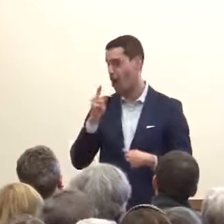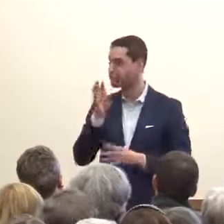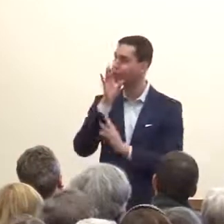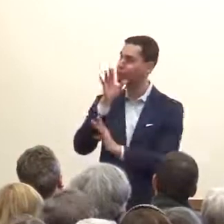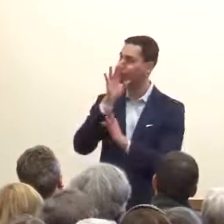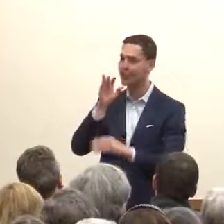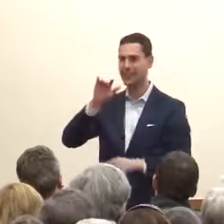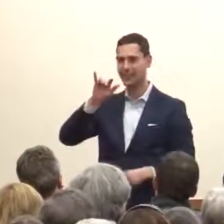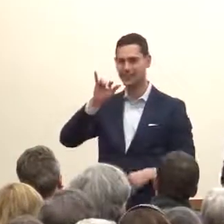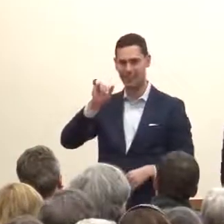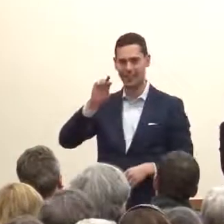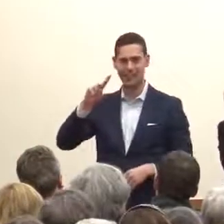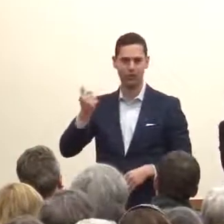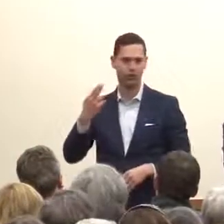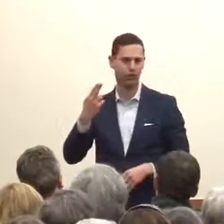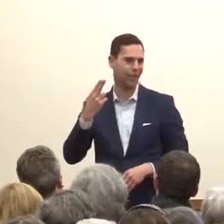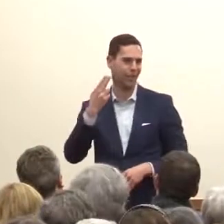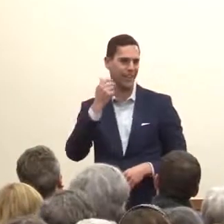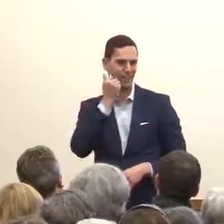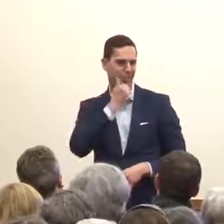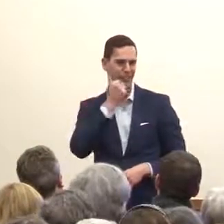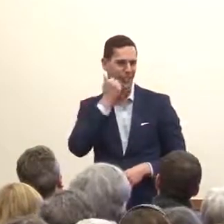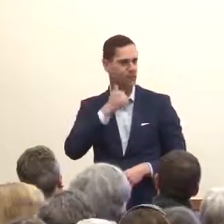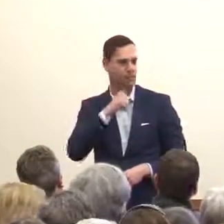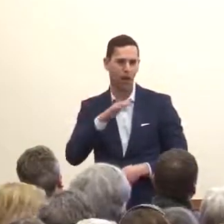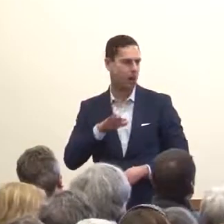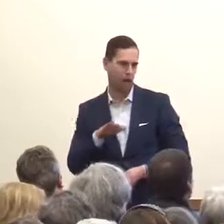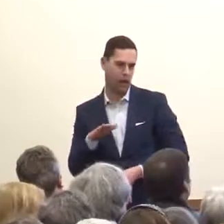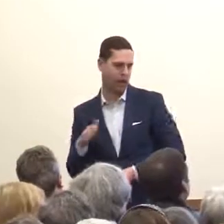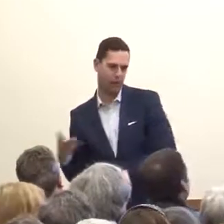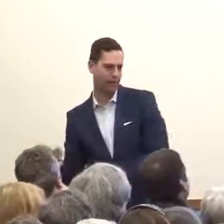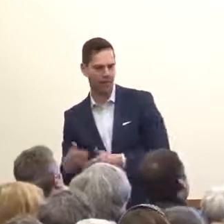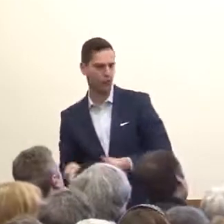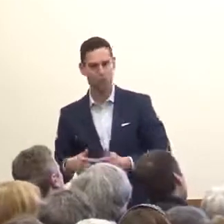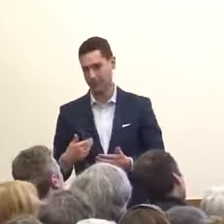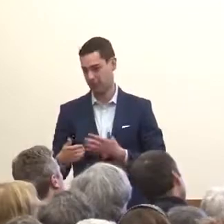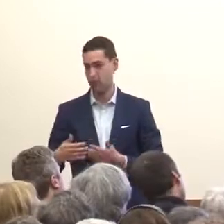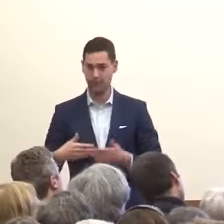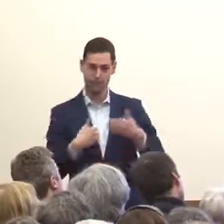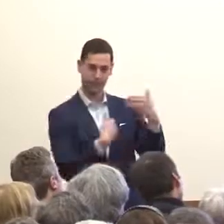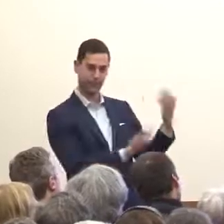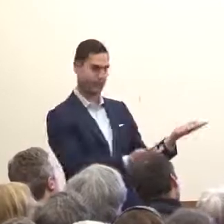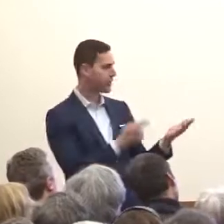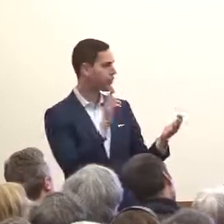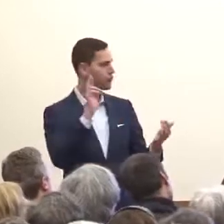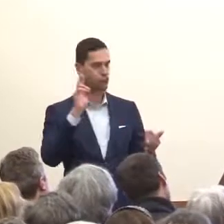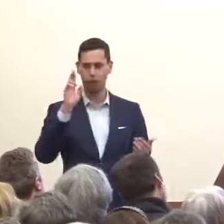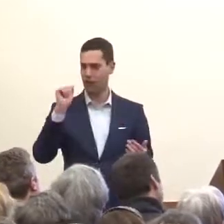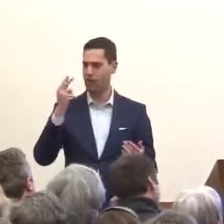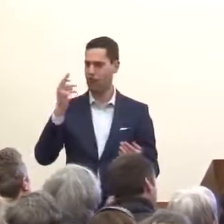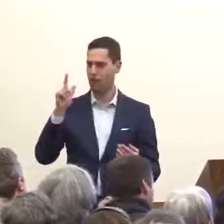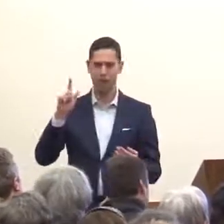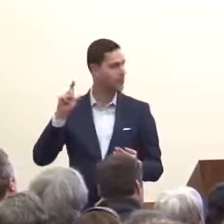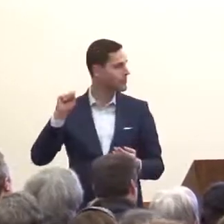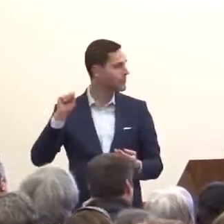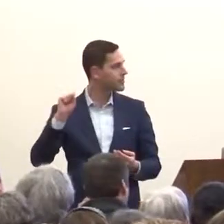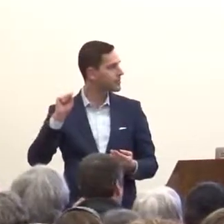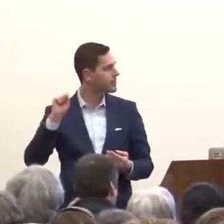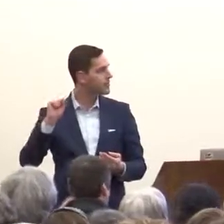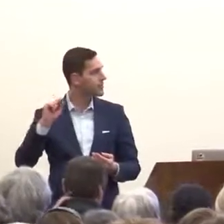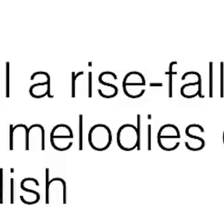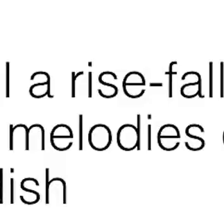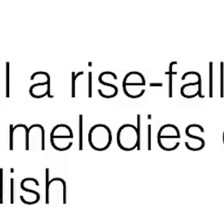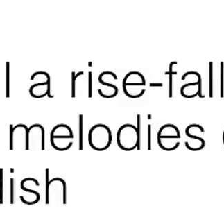not what I call a dying language. We're now going to hear a talk about Yiddish from Rachel Steindl-Burton. And the